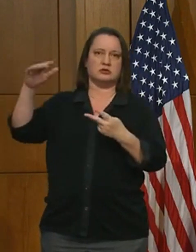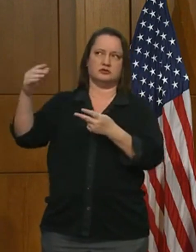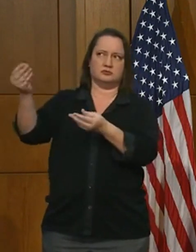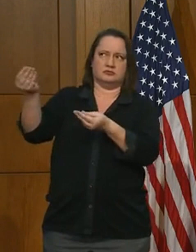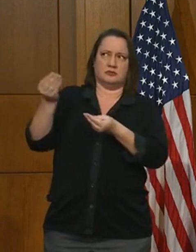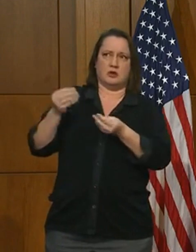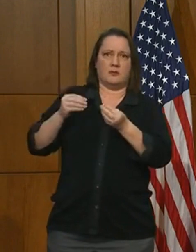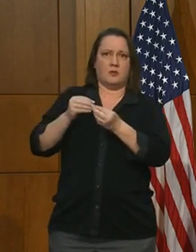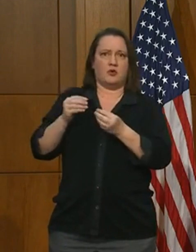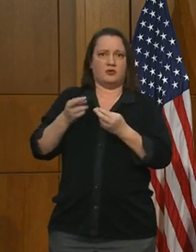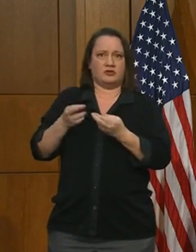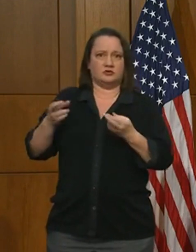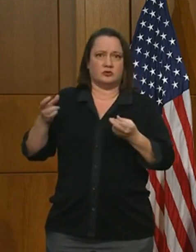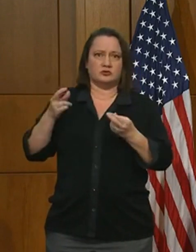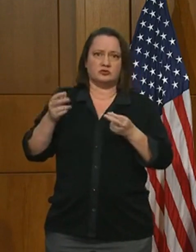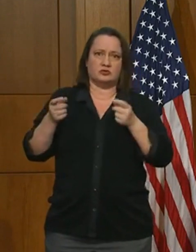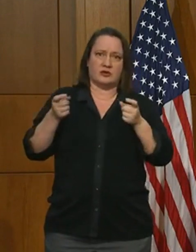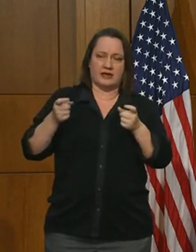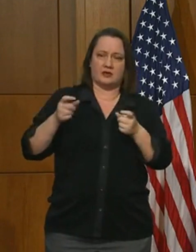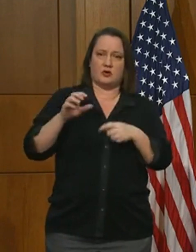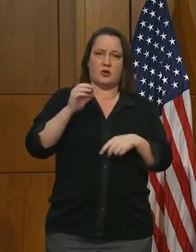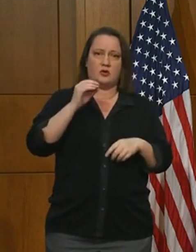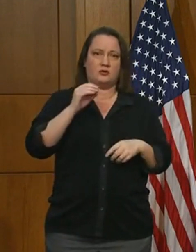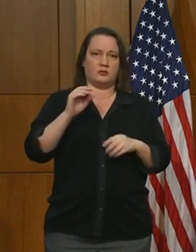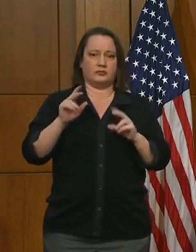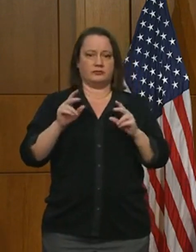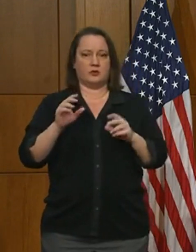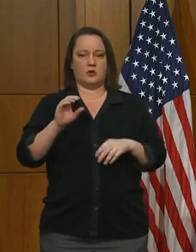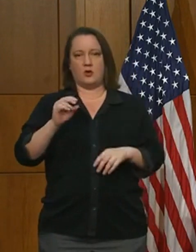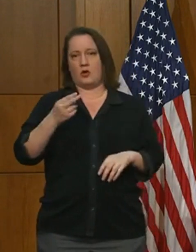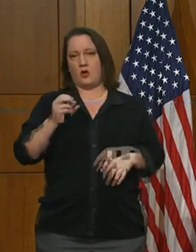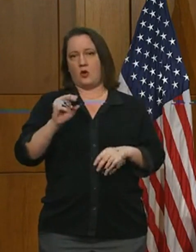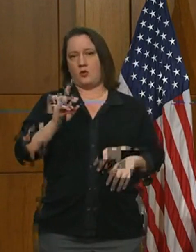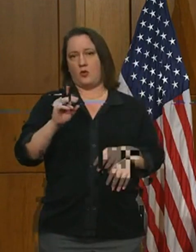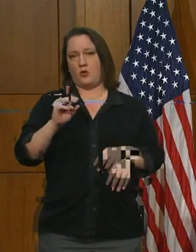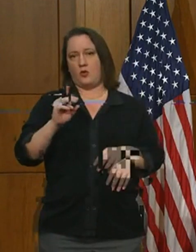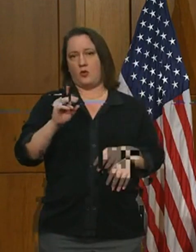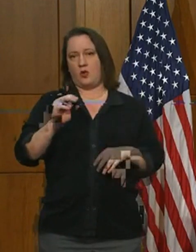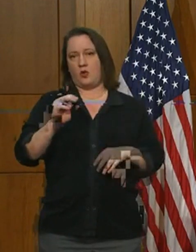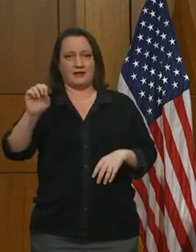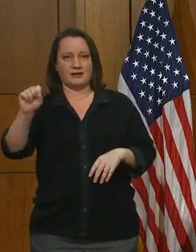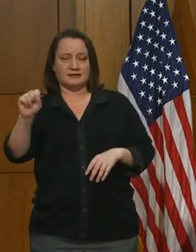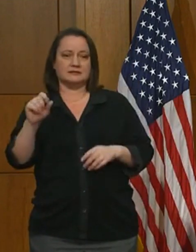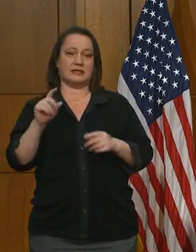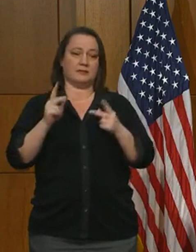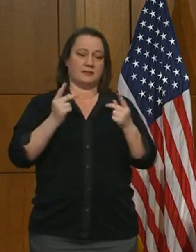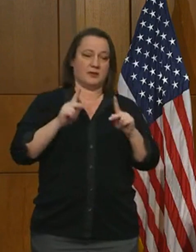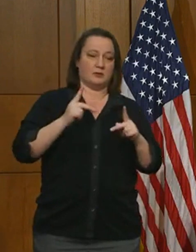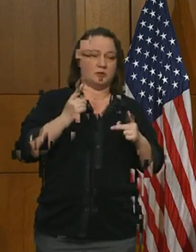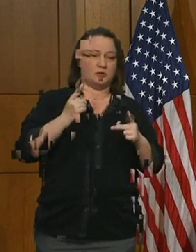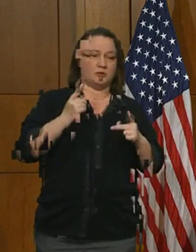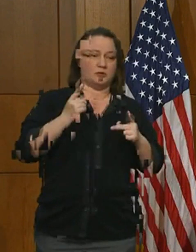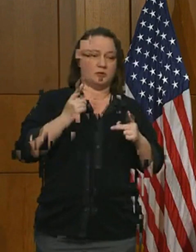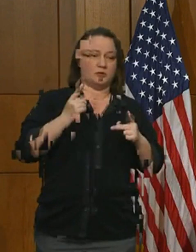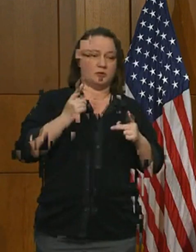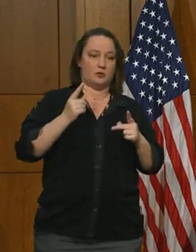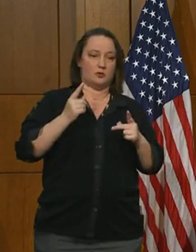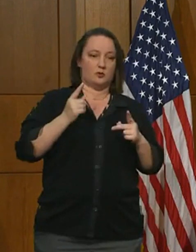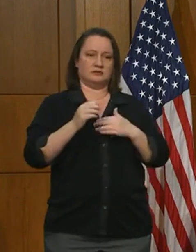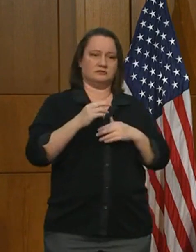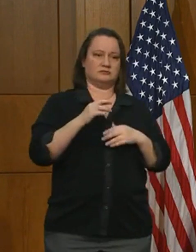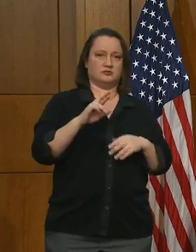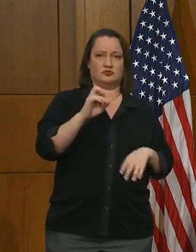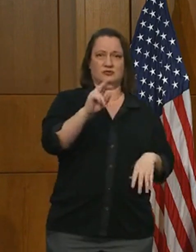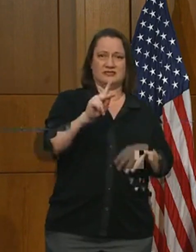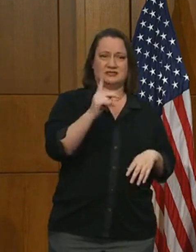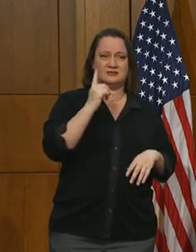and certainly those that are facing eviction. So we'll continue to pursue that. As far as comparing Virginia to other states, I'm not prepared